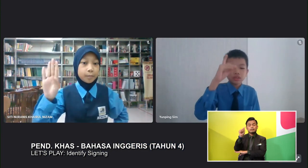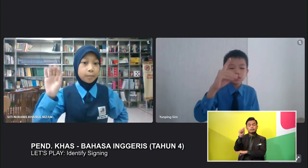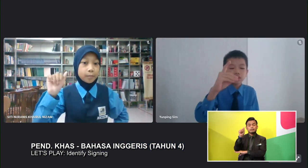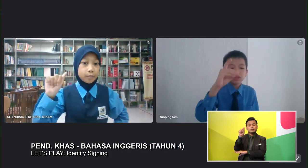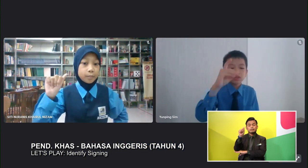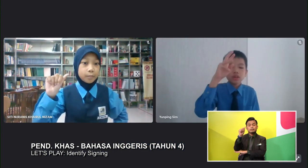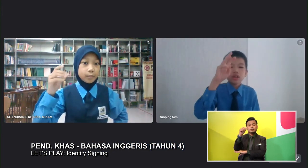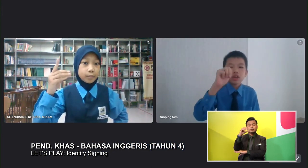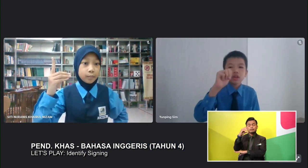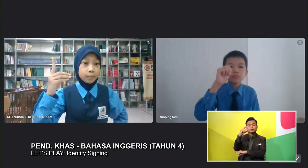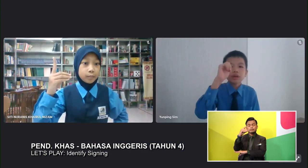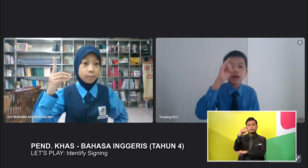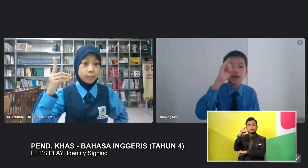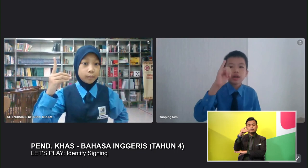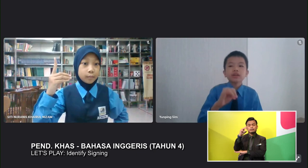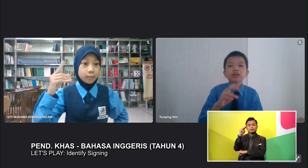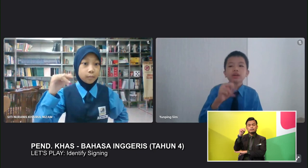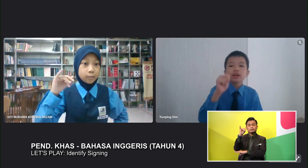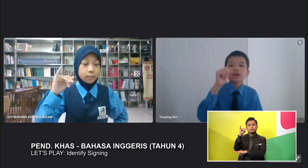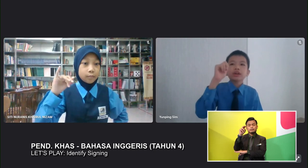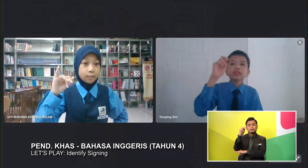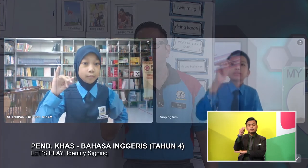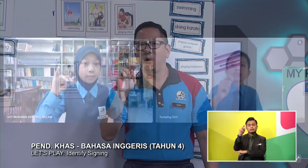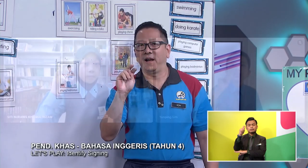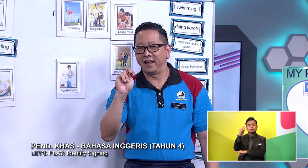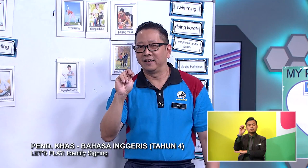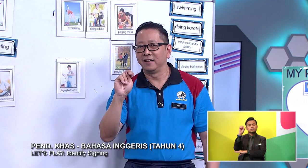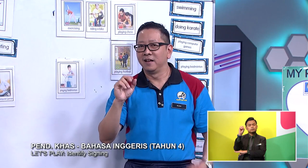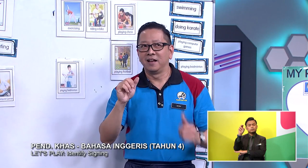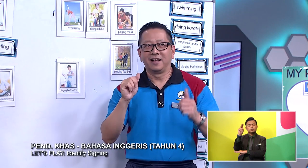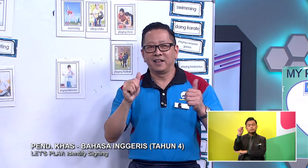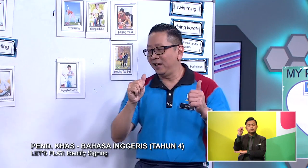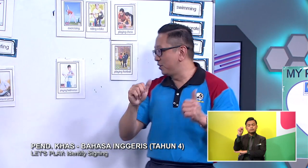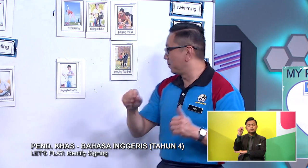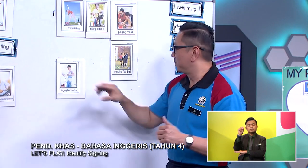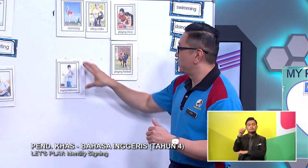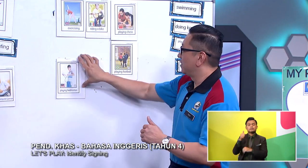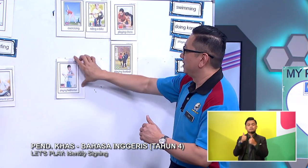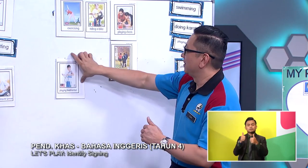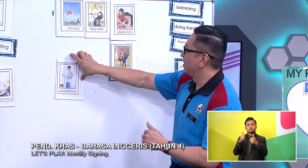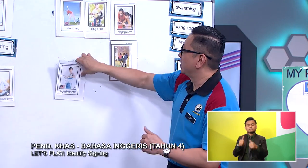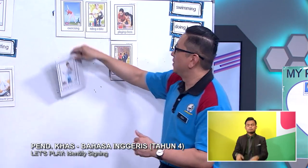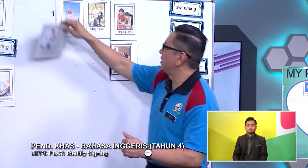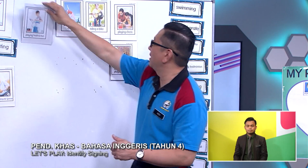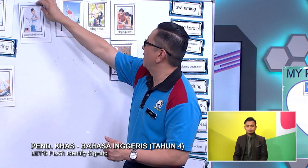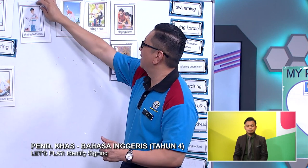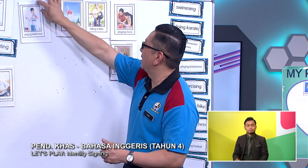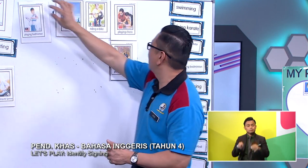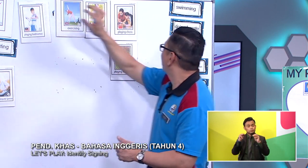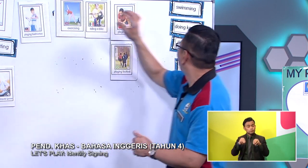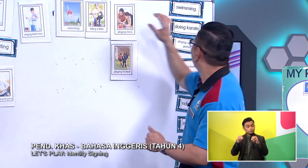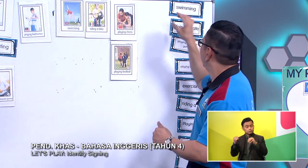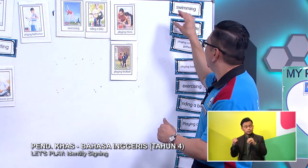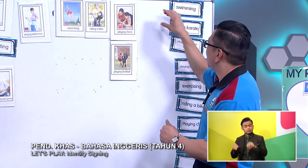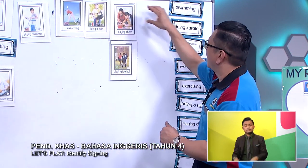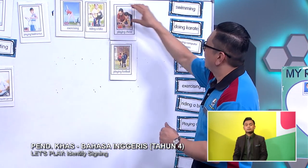M I N T O N. Nice job, children. Okay, let's